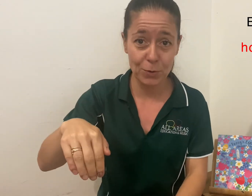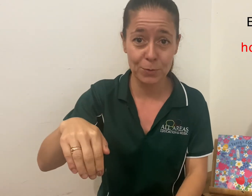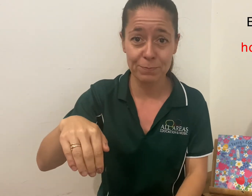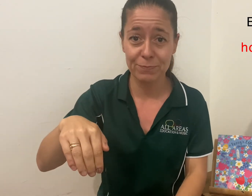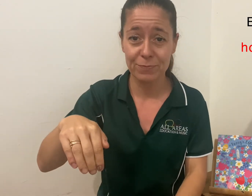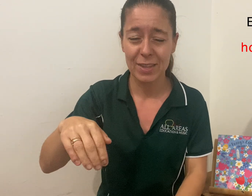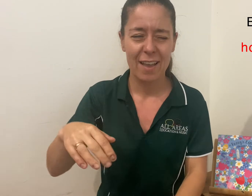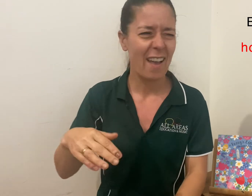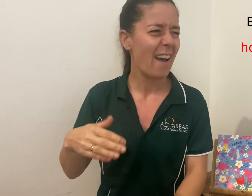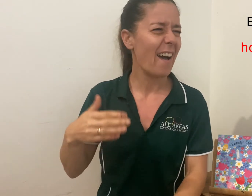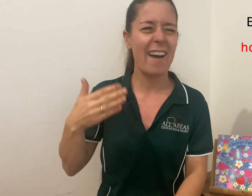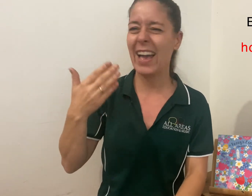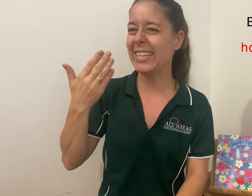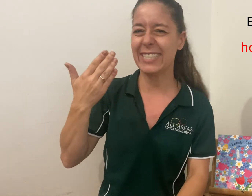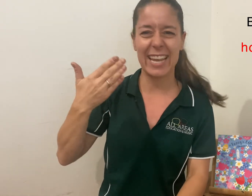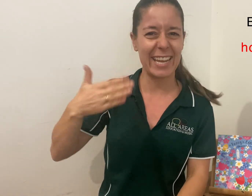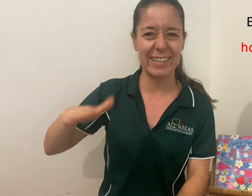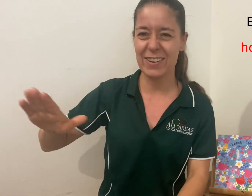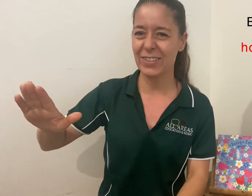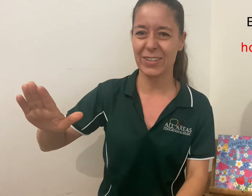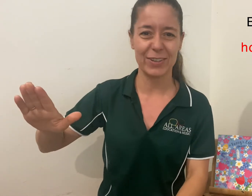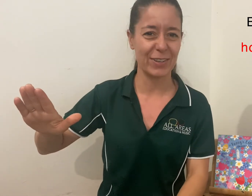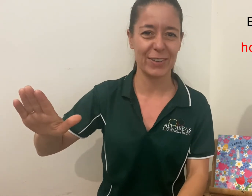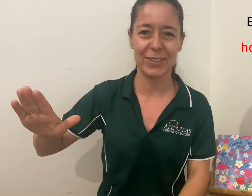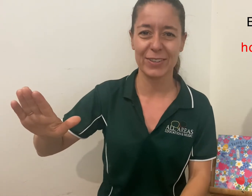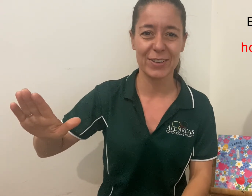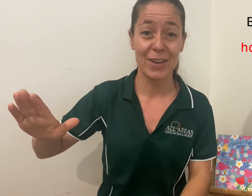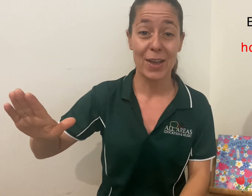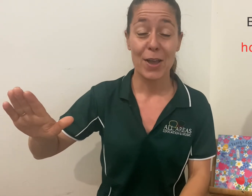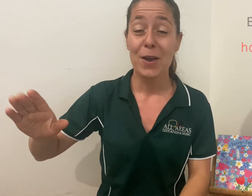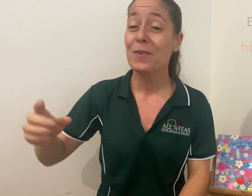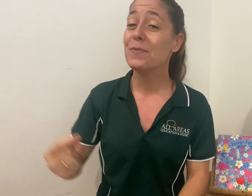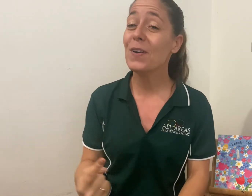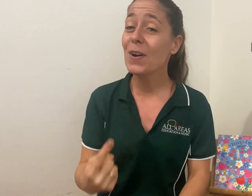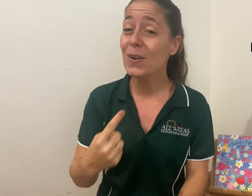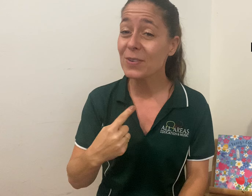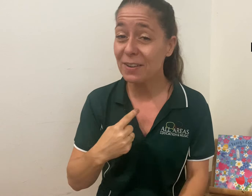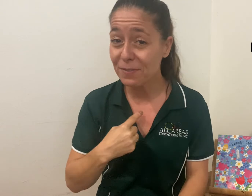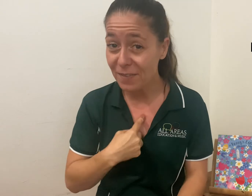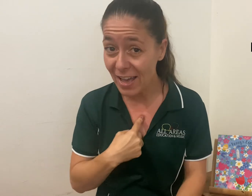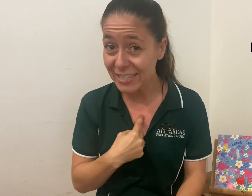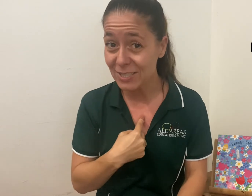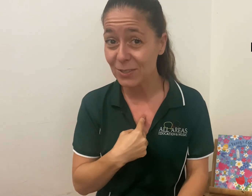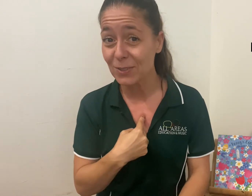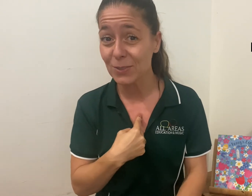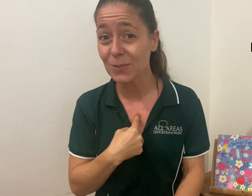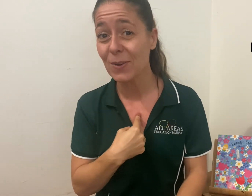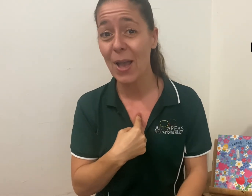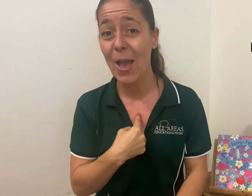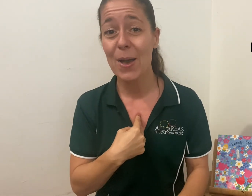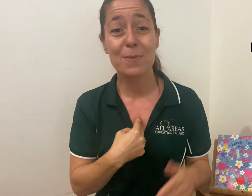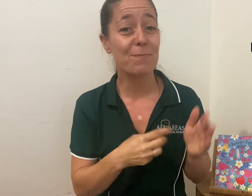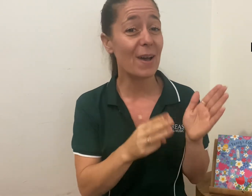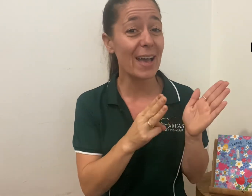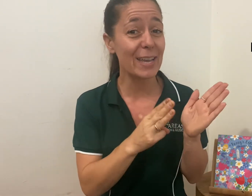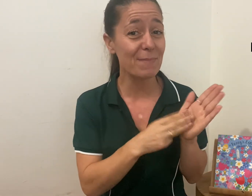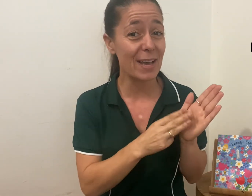home, I dare not go, for if I do, my mother